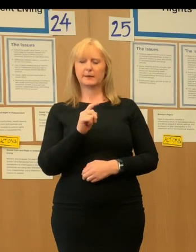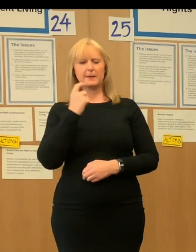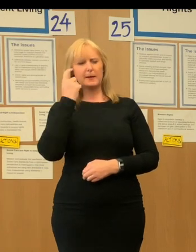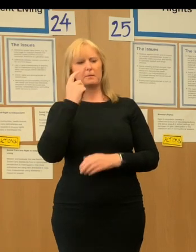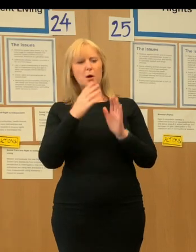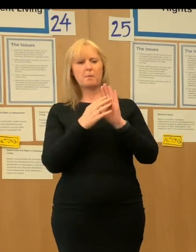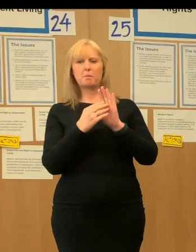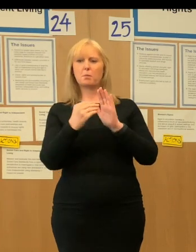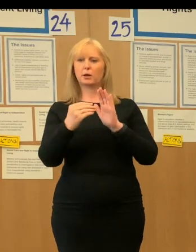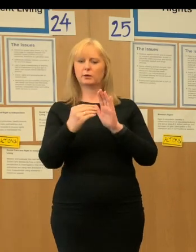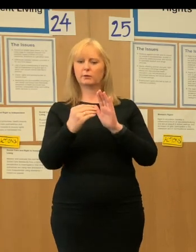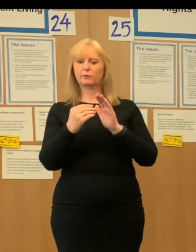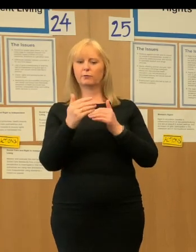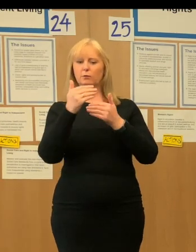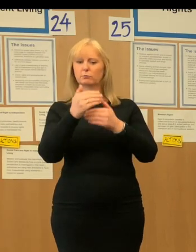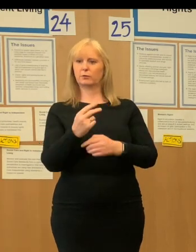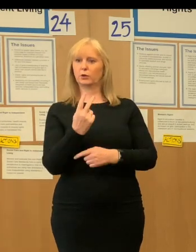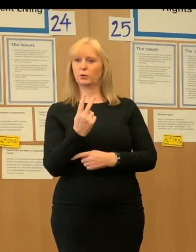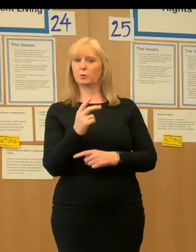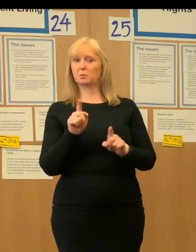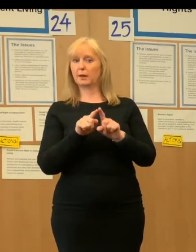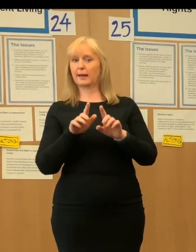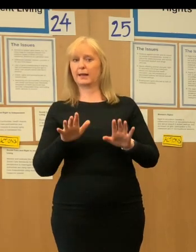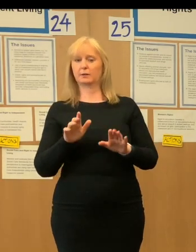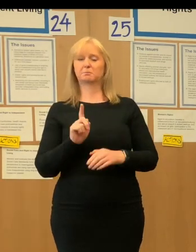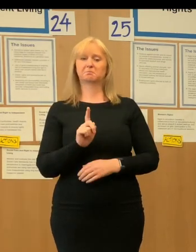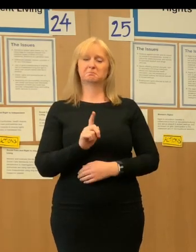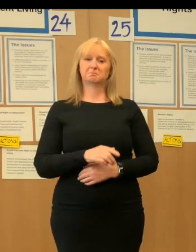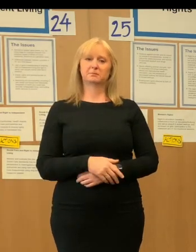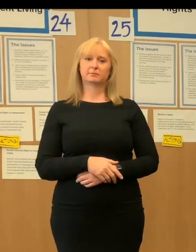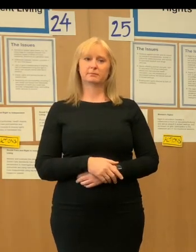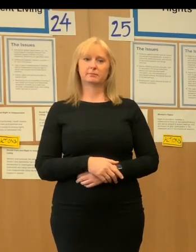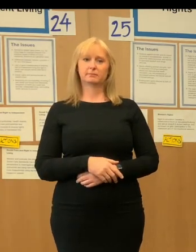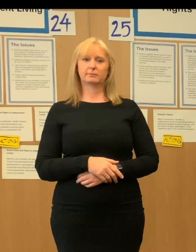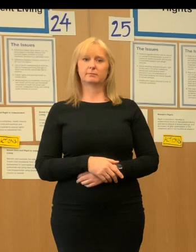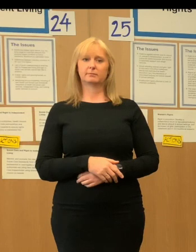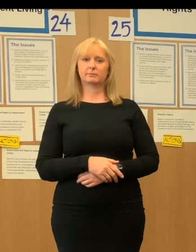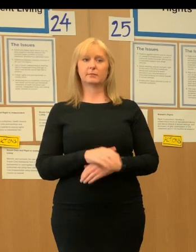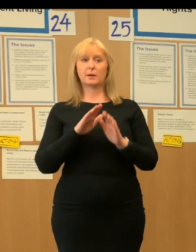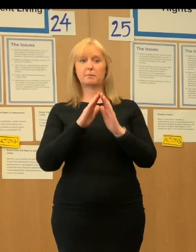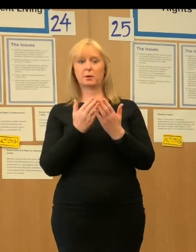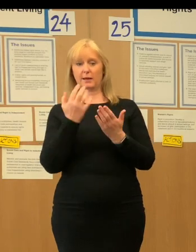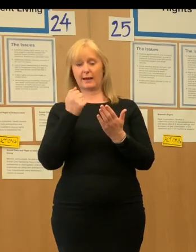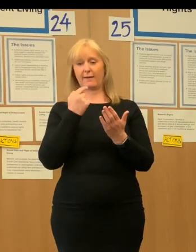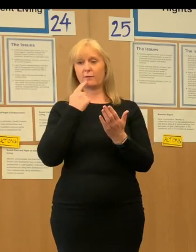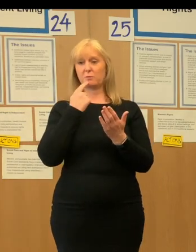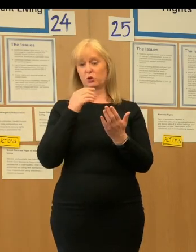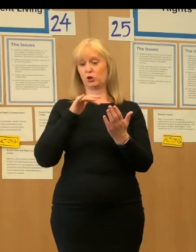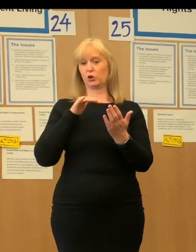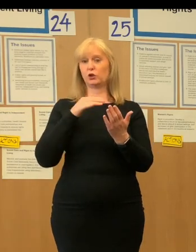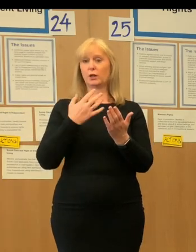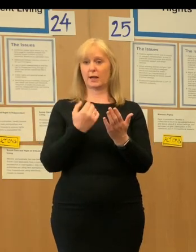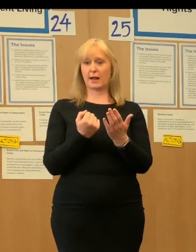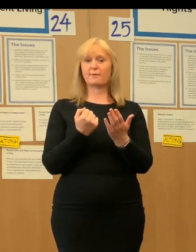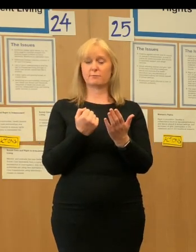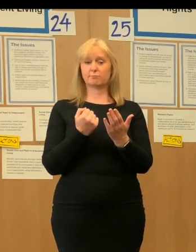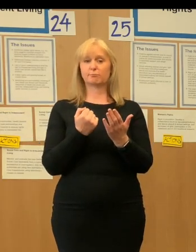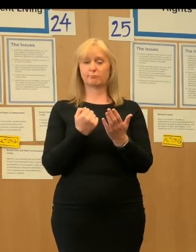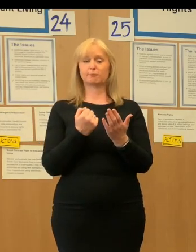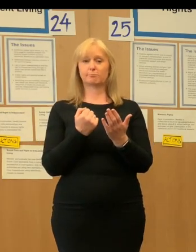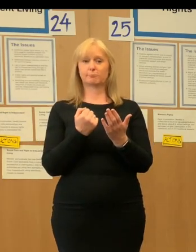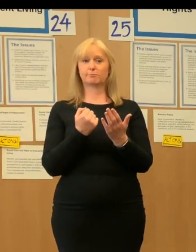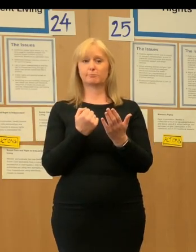for delivering SNAP 2 should look like. And again, there's some information about that in your booklet. That thinking is